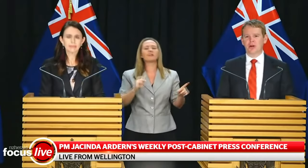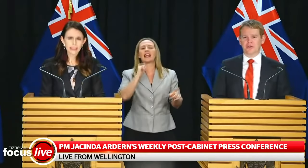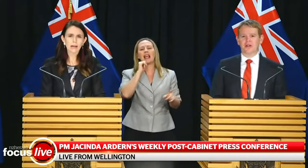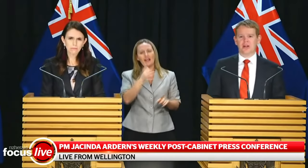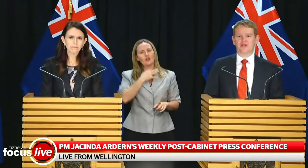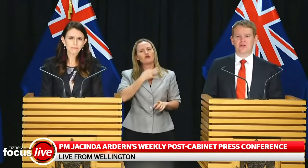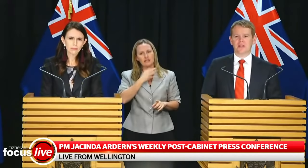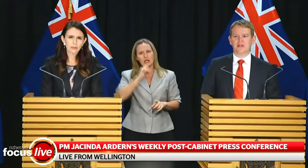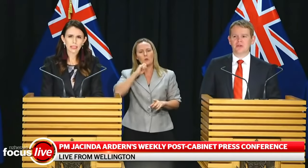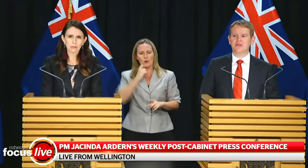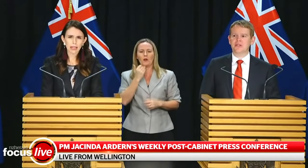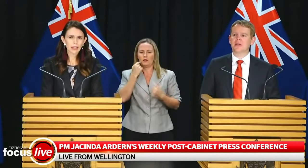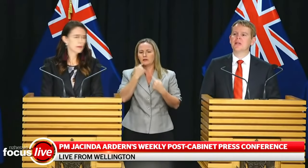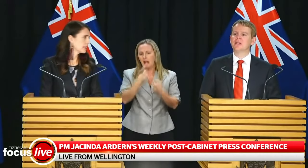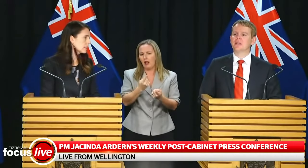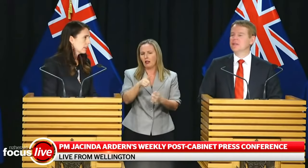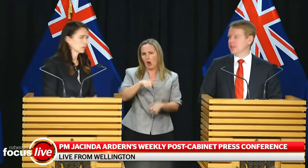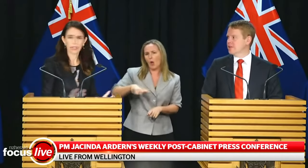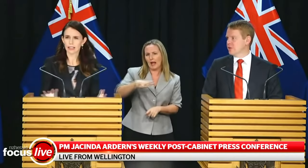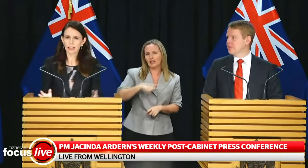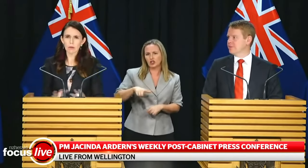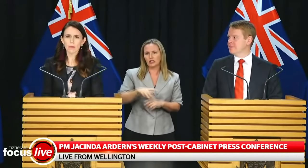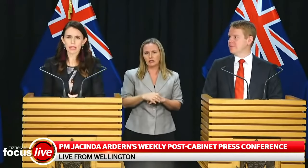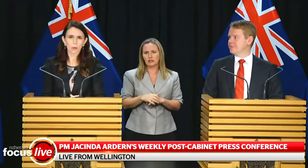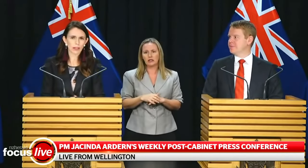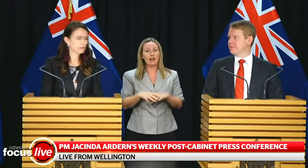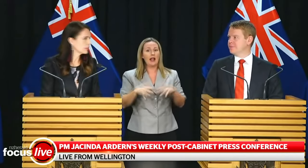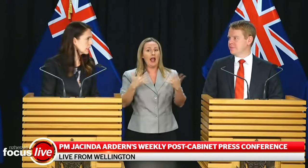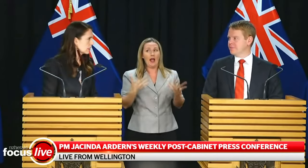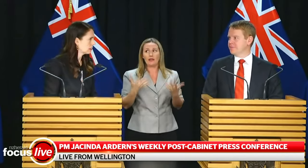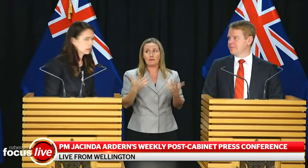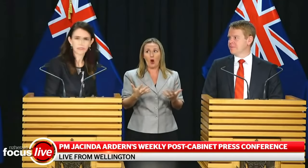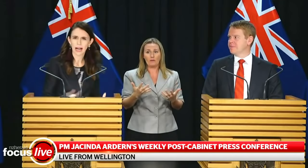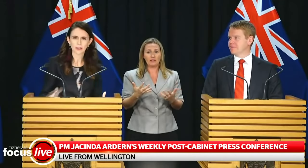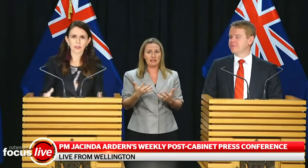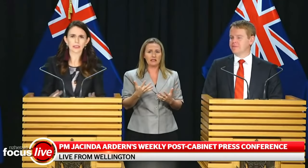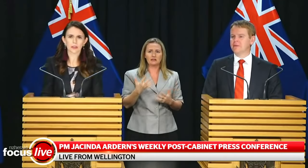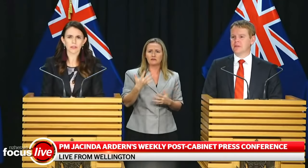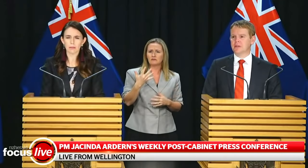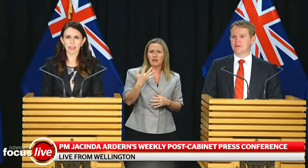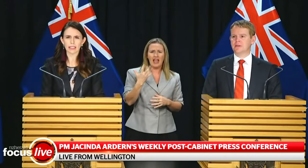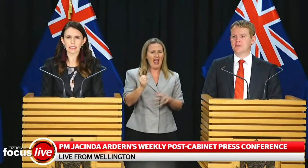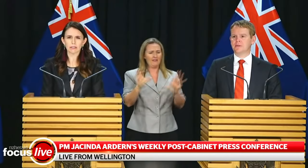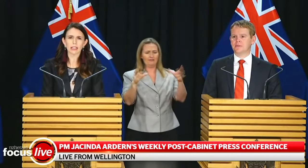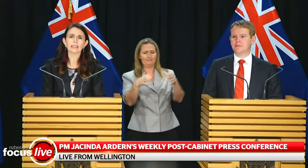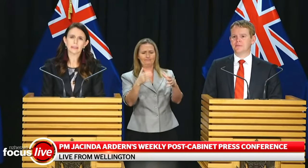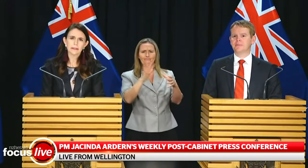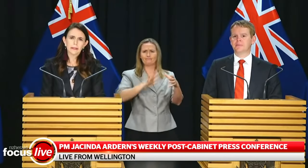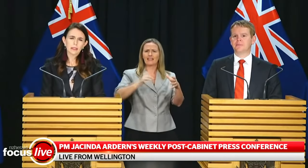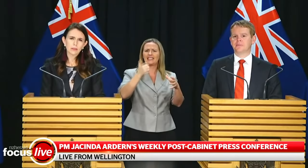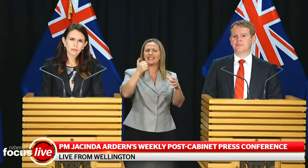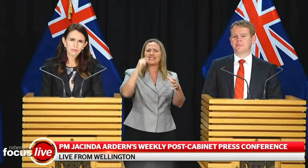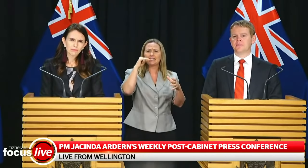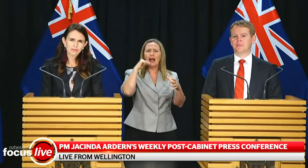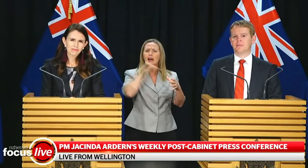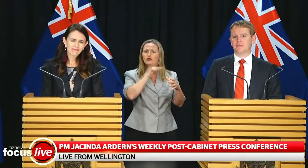people know of the location of that increased risk. But as we say, at the moment they're one of 600 to 700 who have been identified.